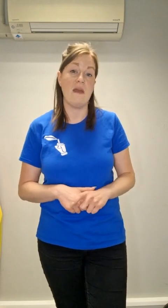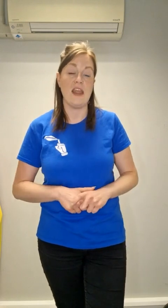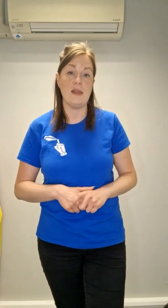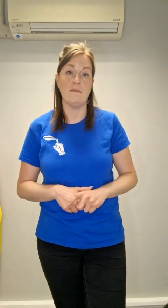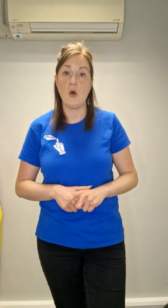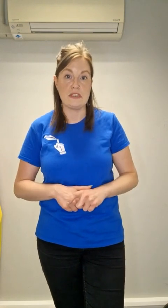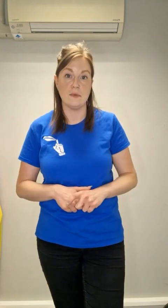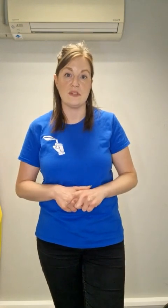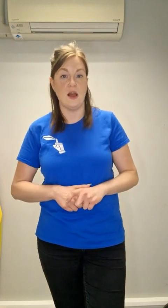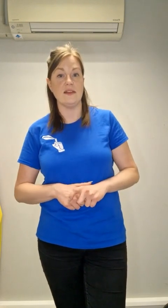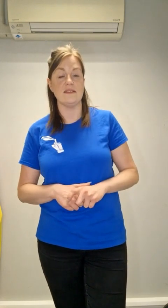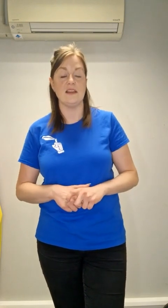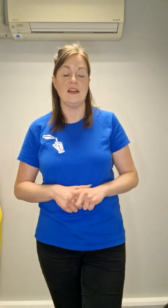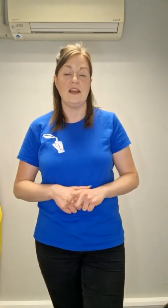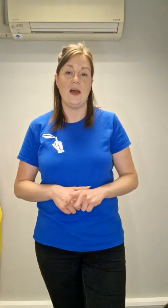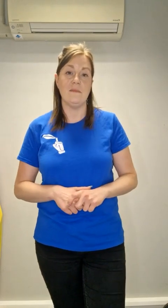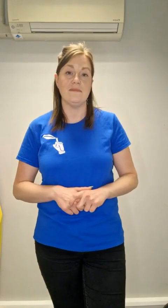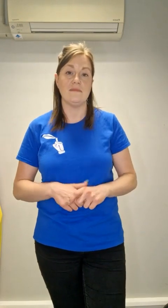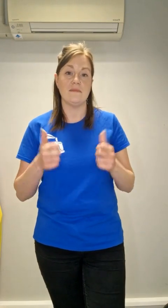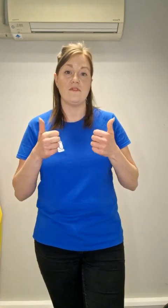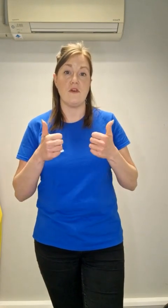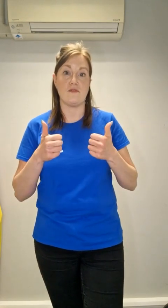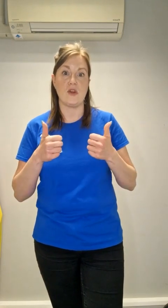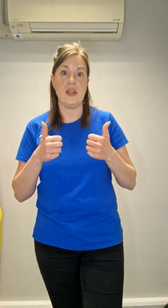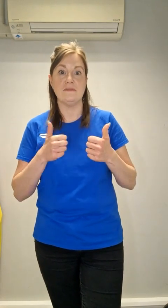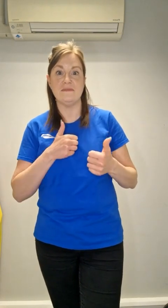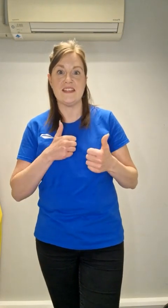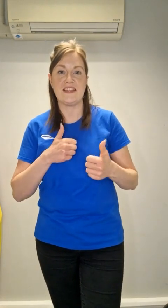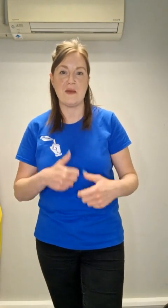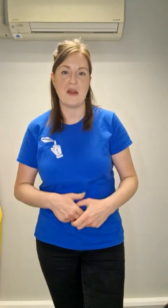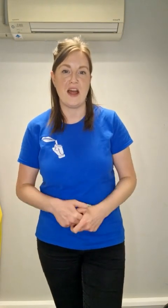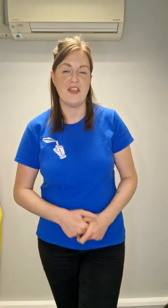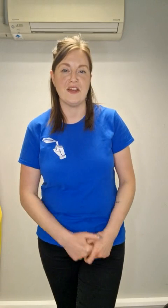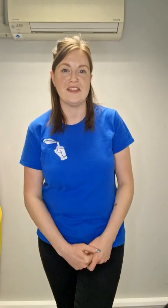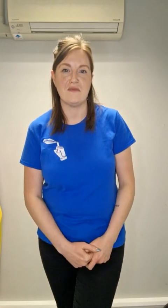many possible signs for free to celebrate our 30th